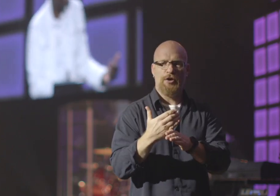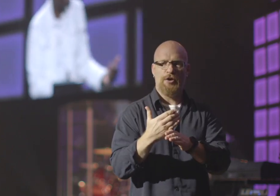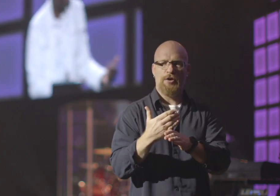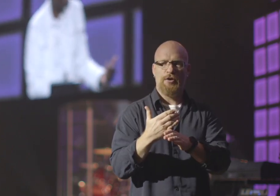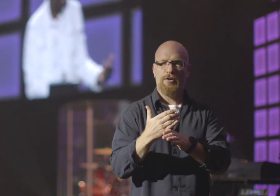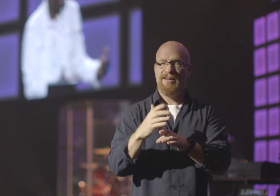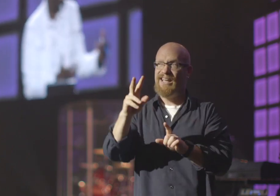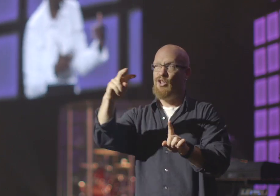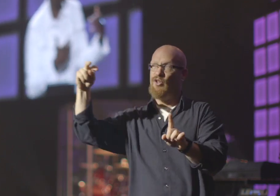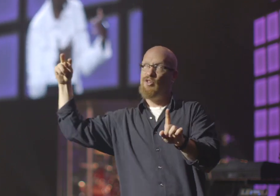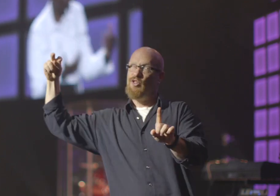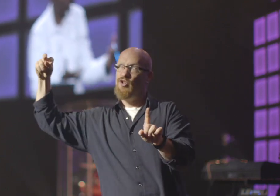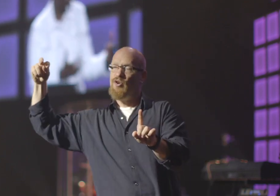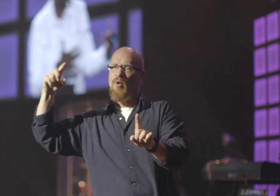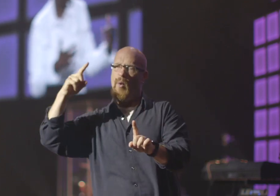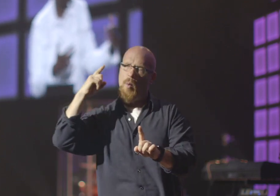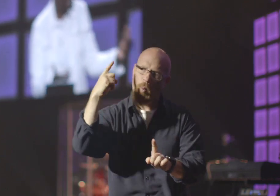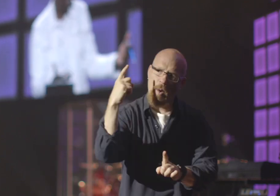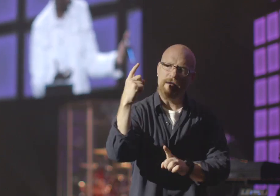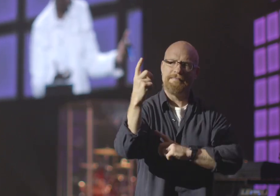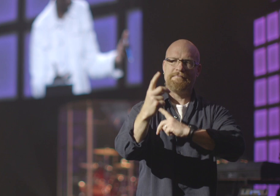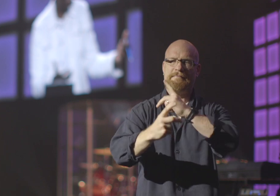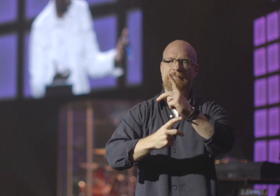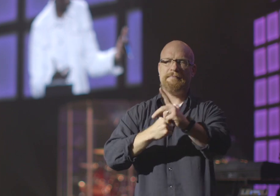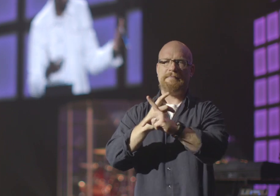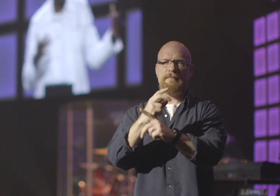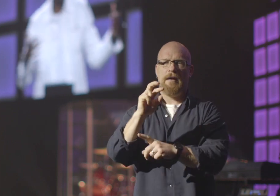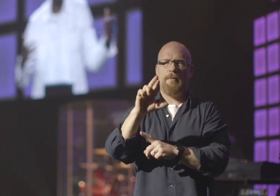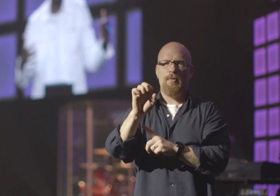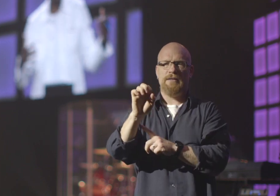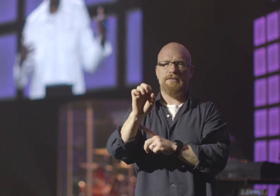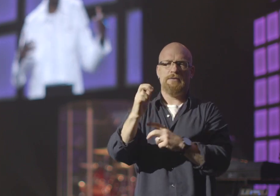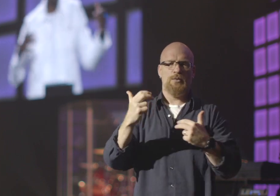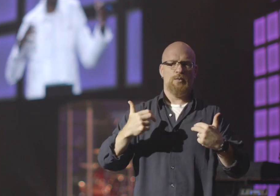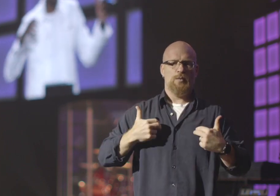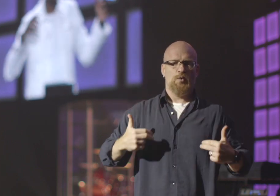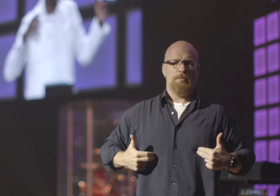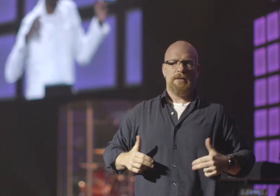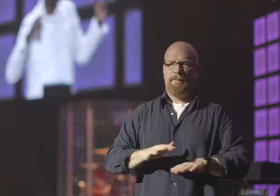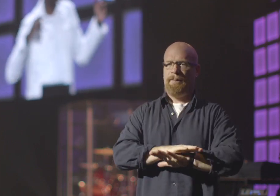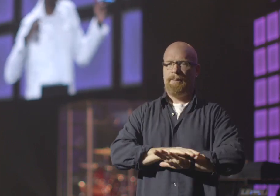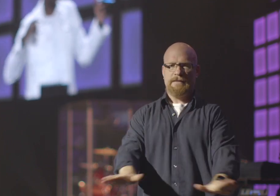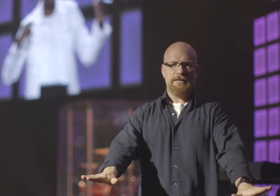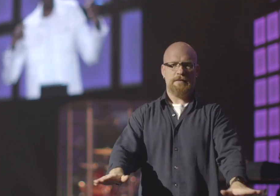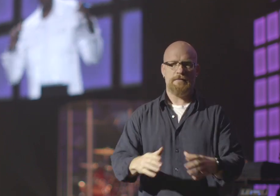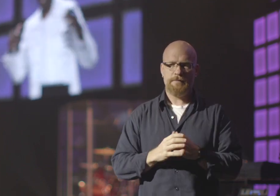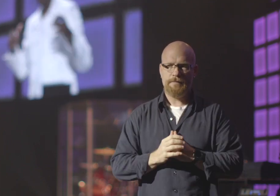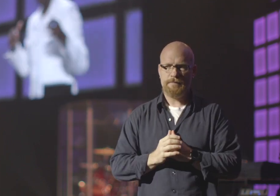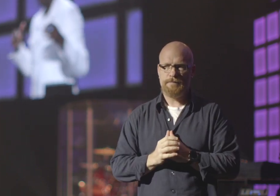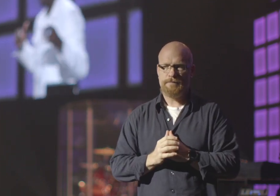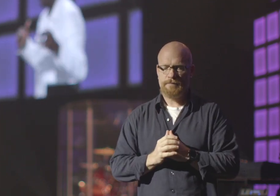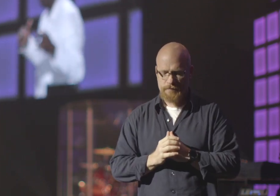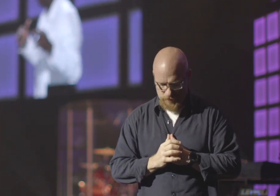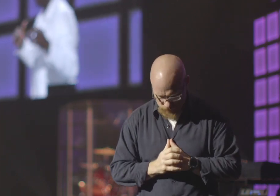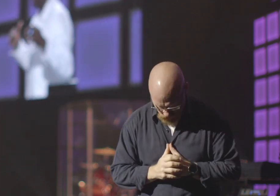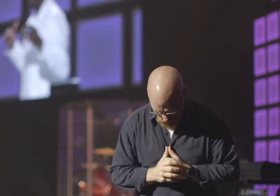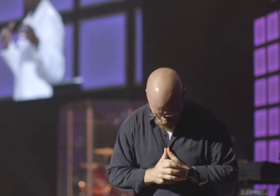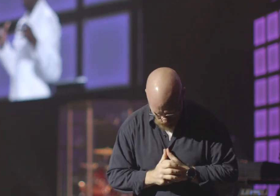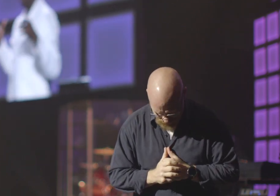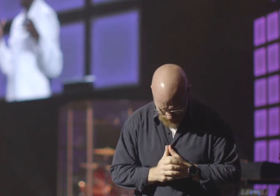race, and it's the human race. In other words, I said this morning, and it bears repetition.